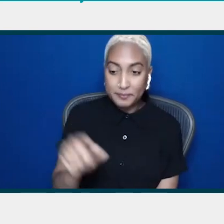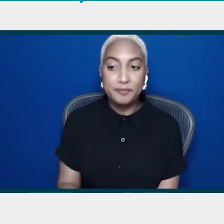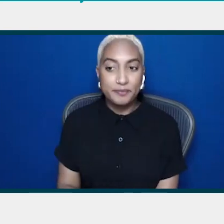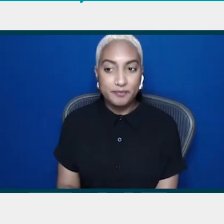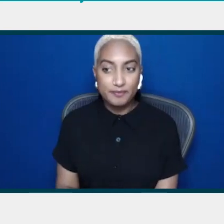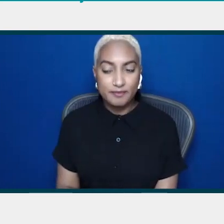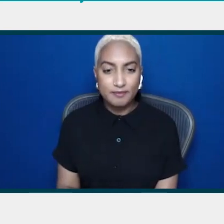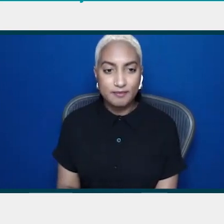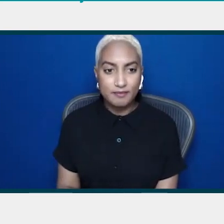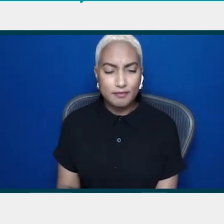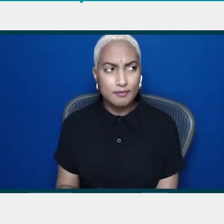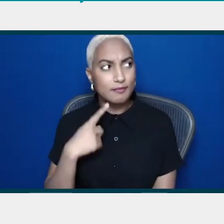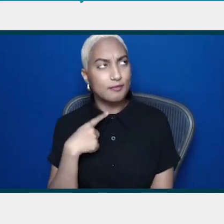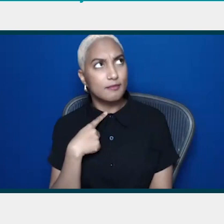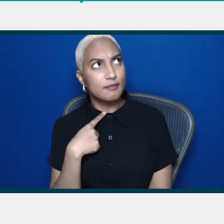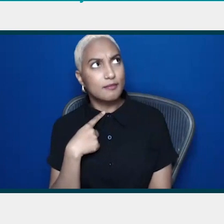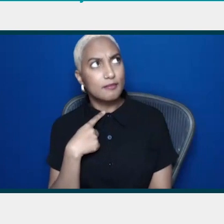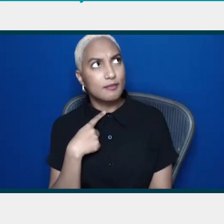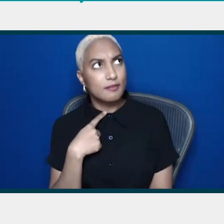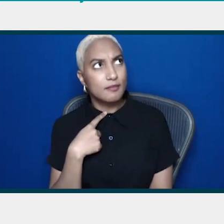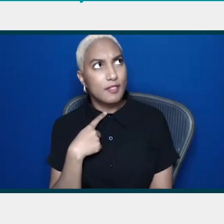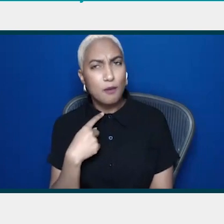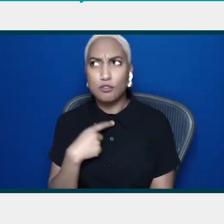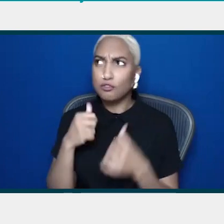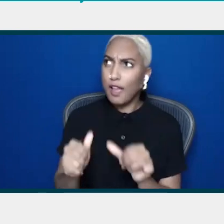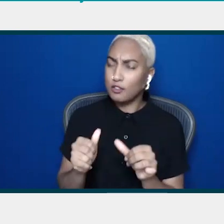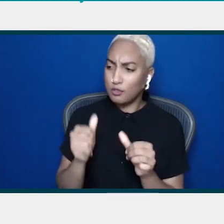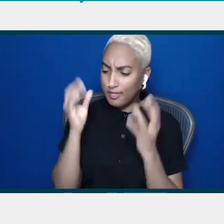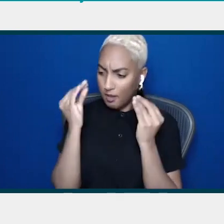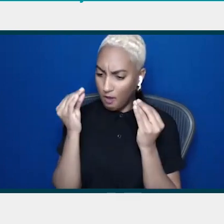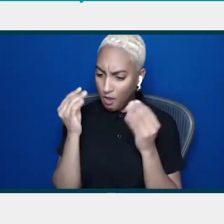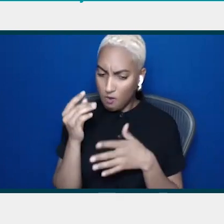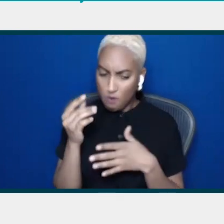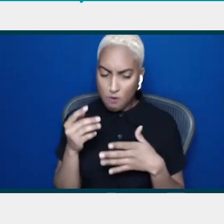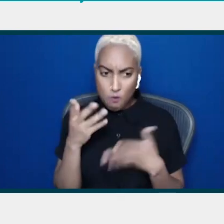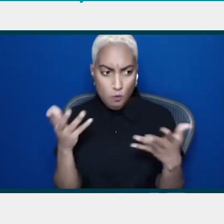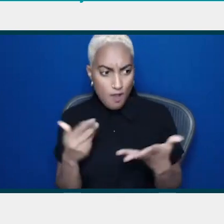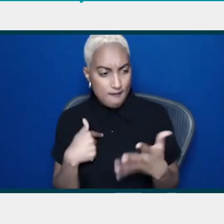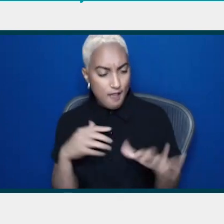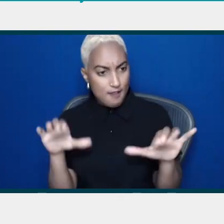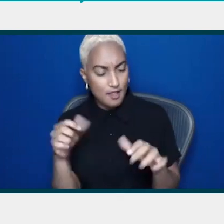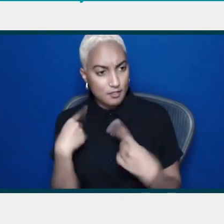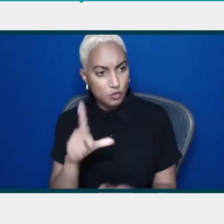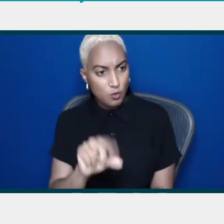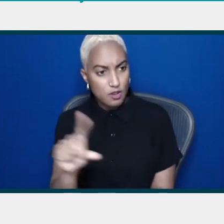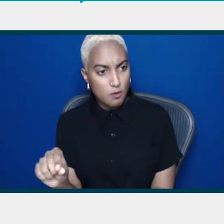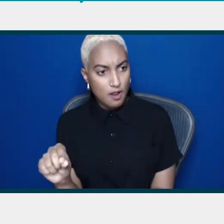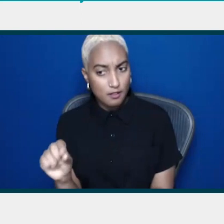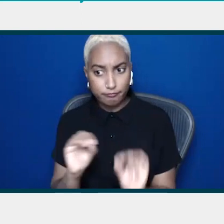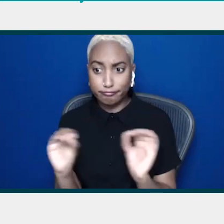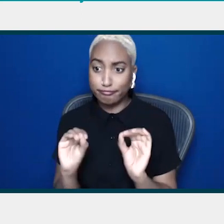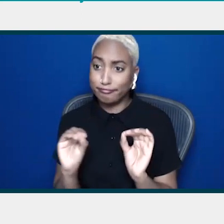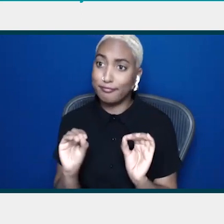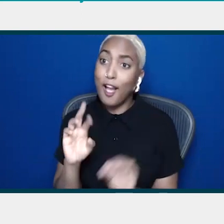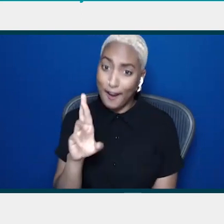I'm like, I don't think I can think of anything I've done since 2020. That's why I know you're a better leader than I am, R.M. R.M. has more